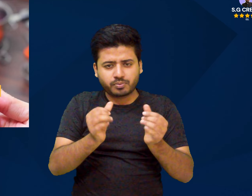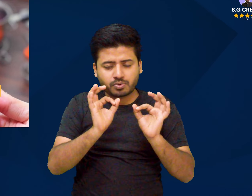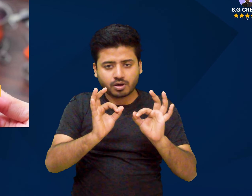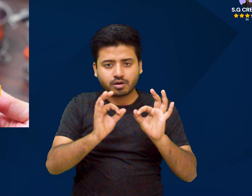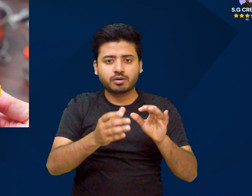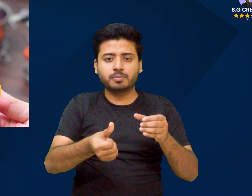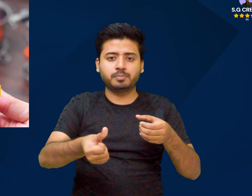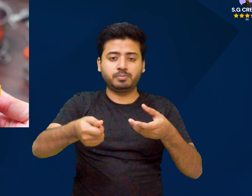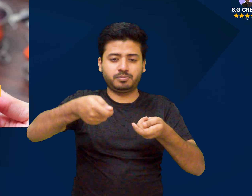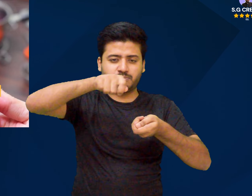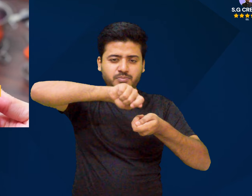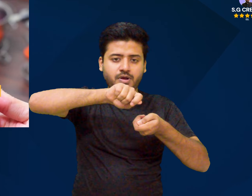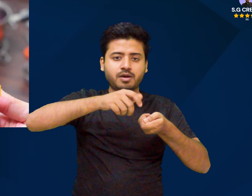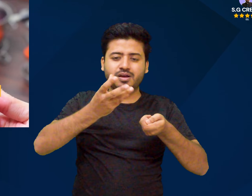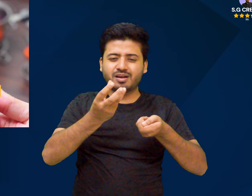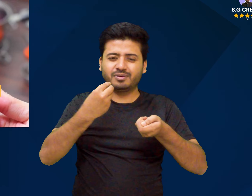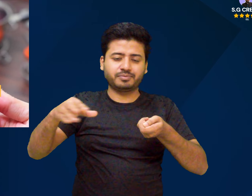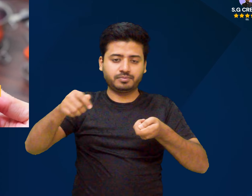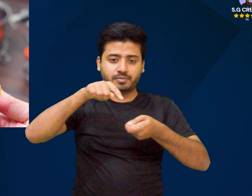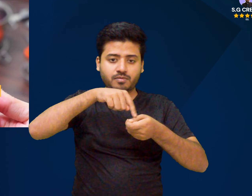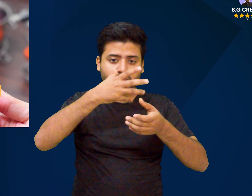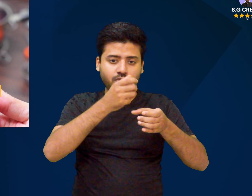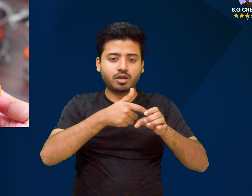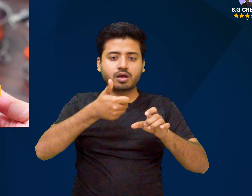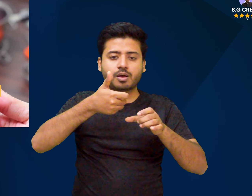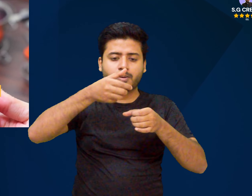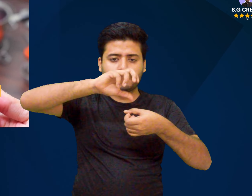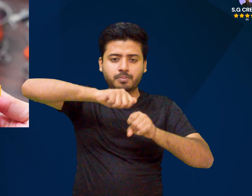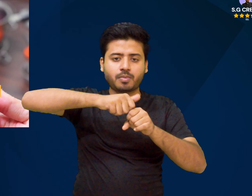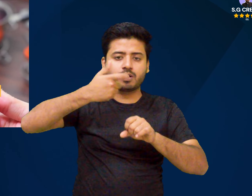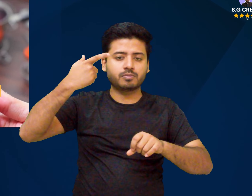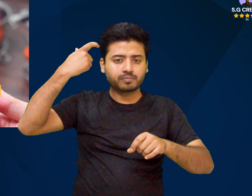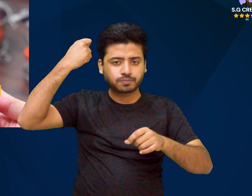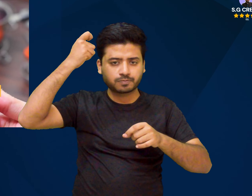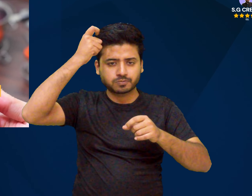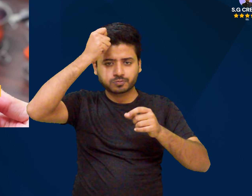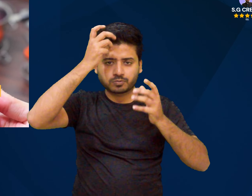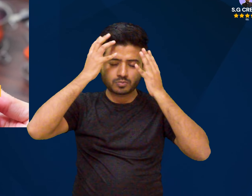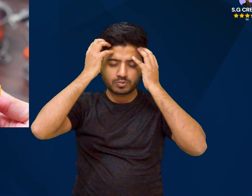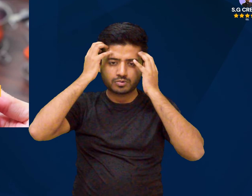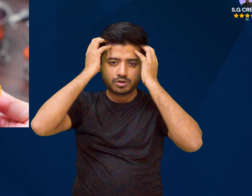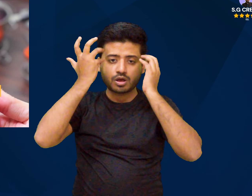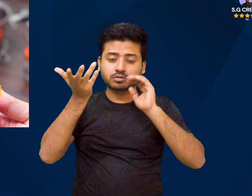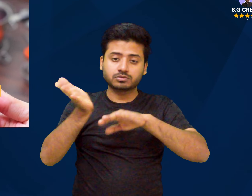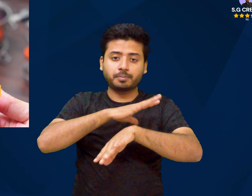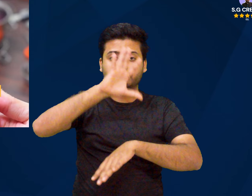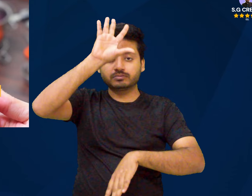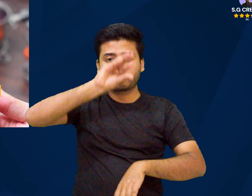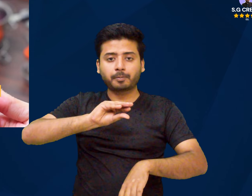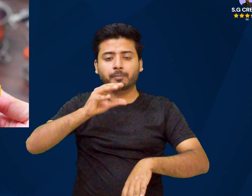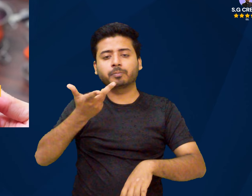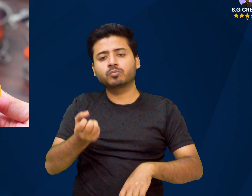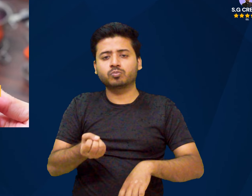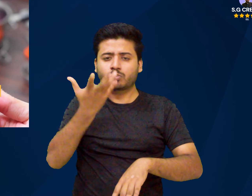environment. Boosts scalp health. It has antioxidant and anti-inflammatory properties that can soothe irritation, itchiness,